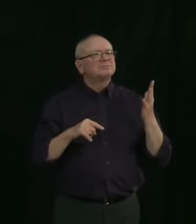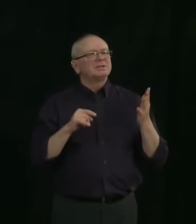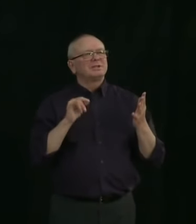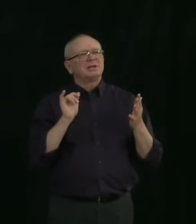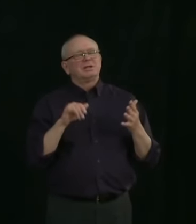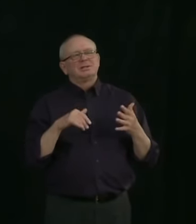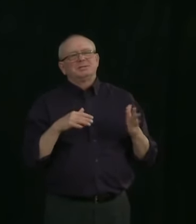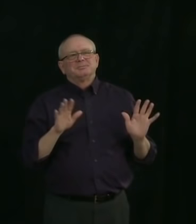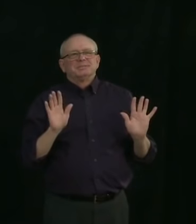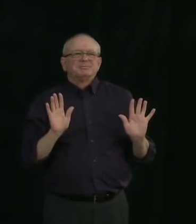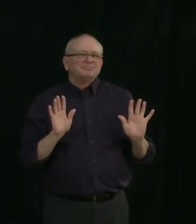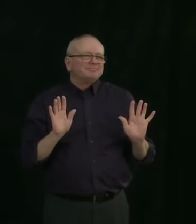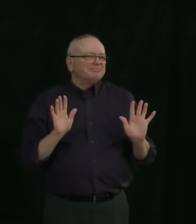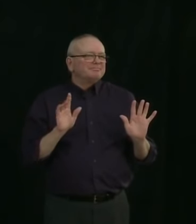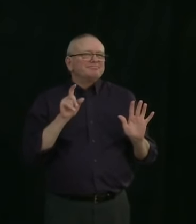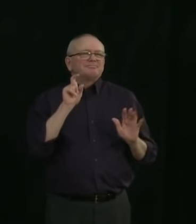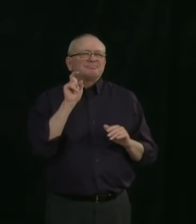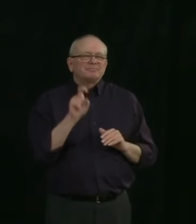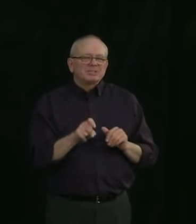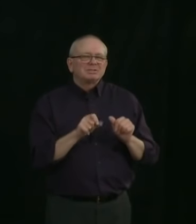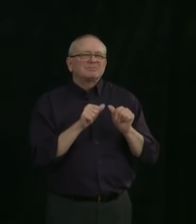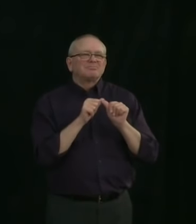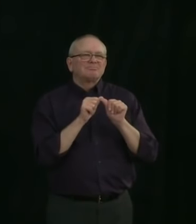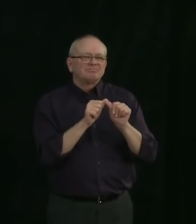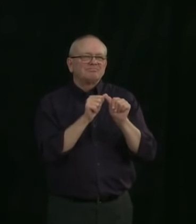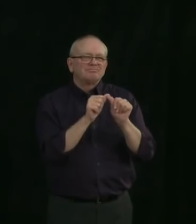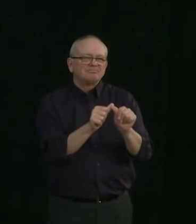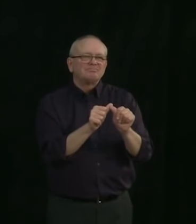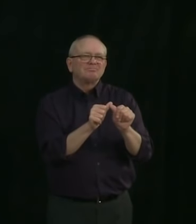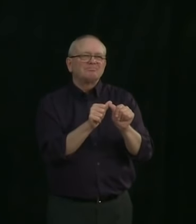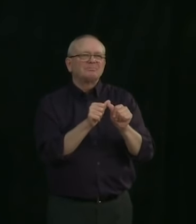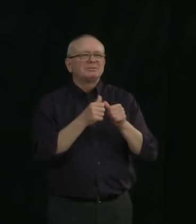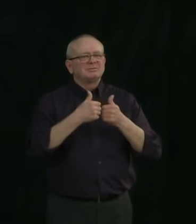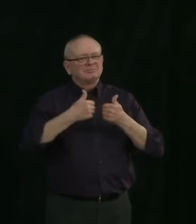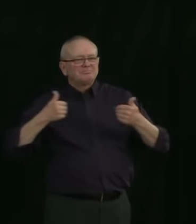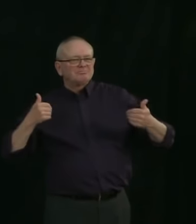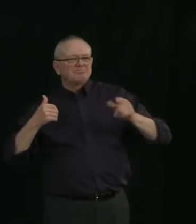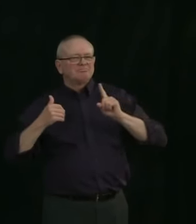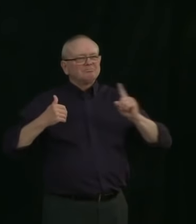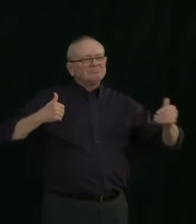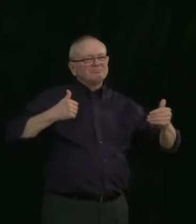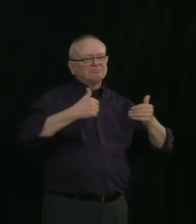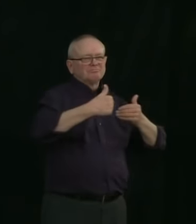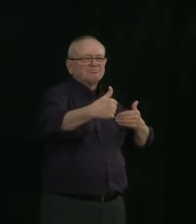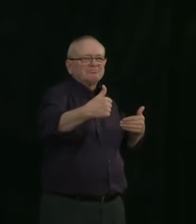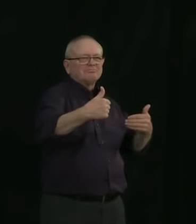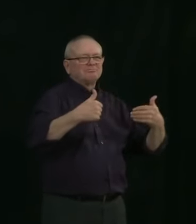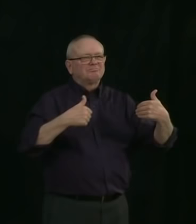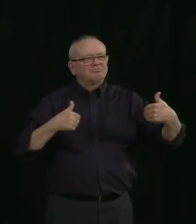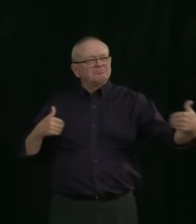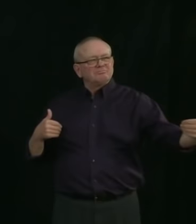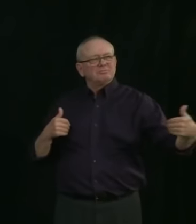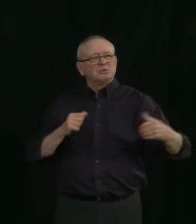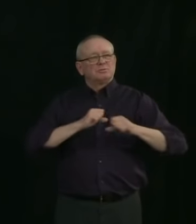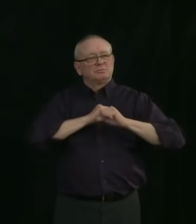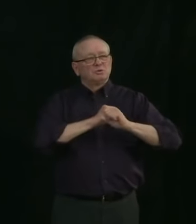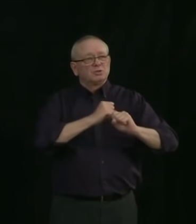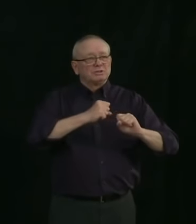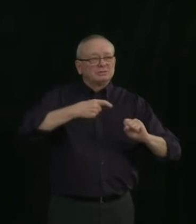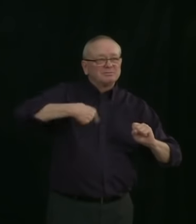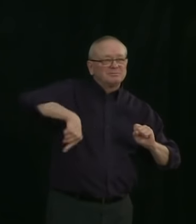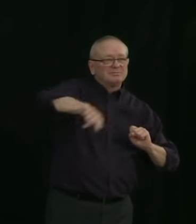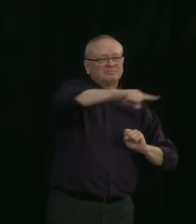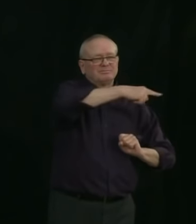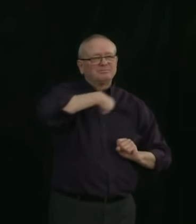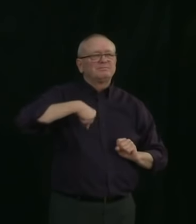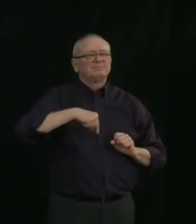protect ourselves, our family, and those in our community, we must remain physically apart during these religious holidays. For